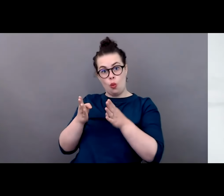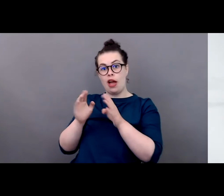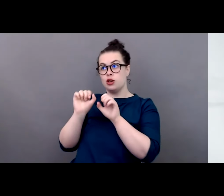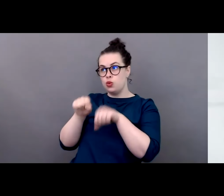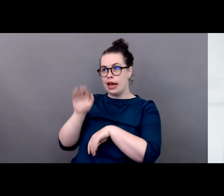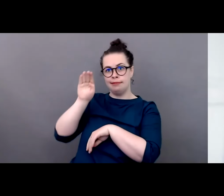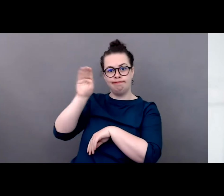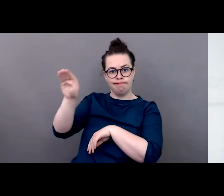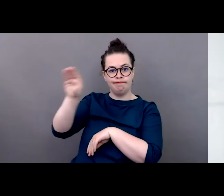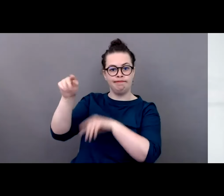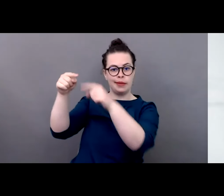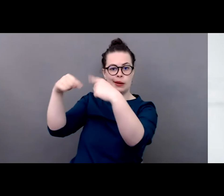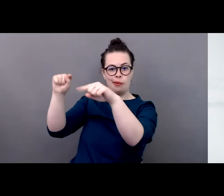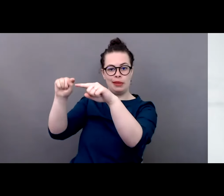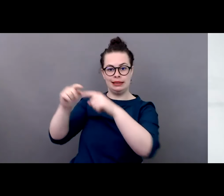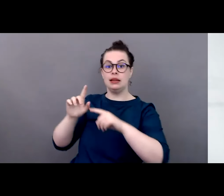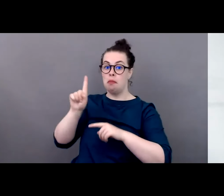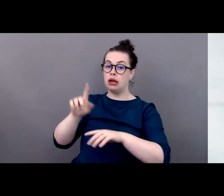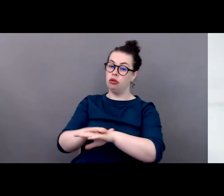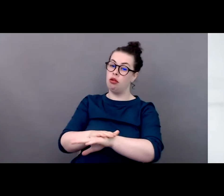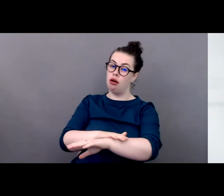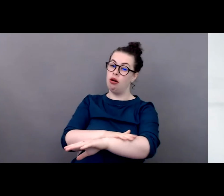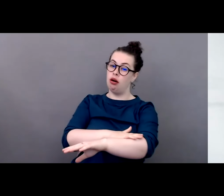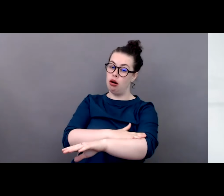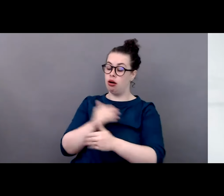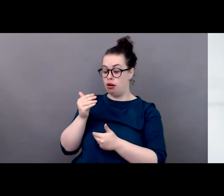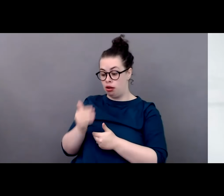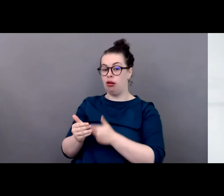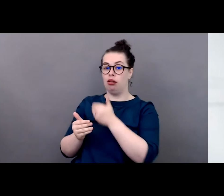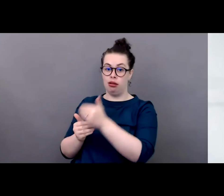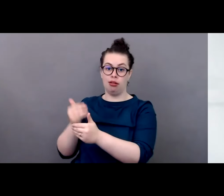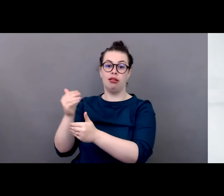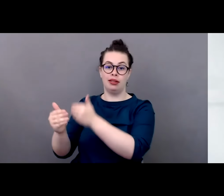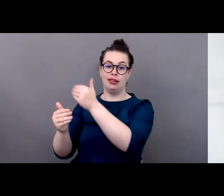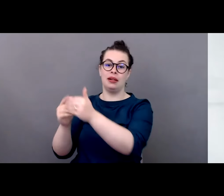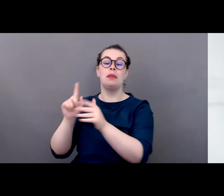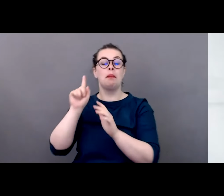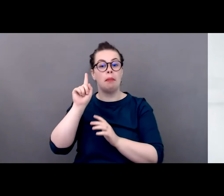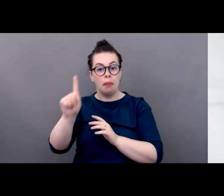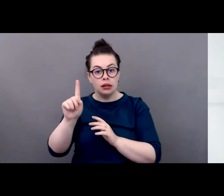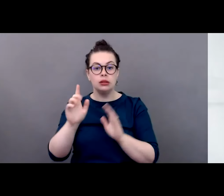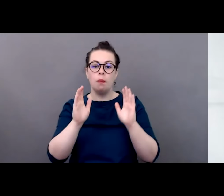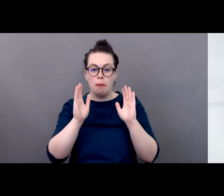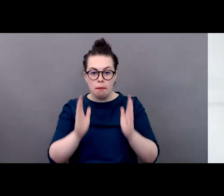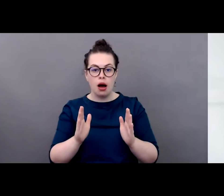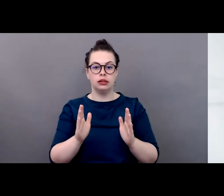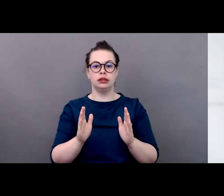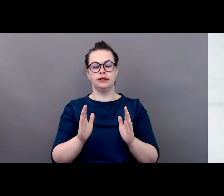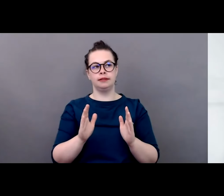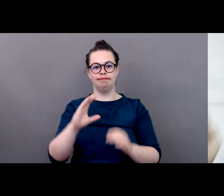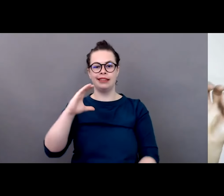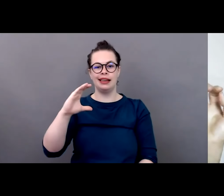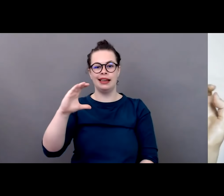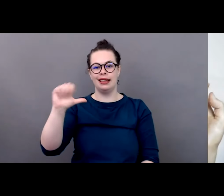committee. And it essentially means taking a case, taking an individual case before the